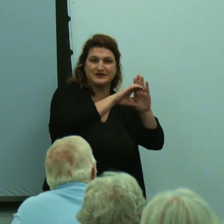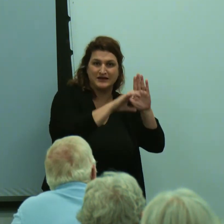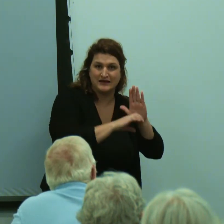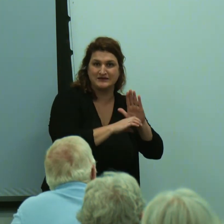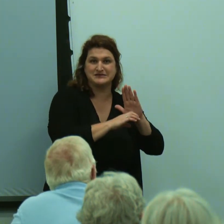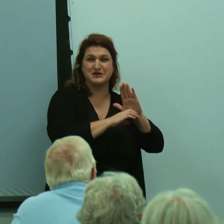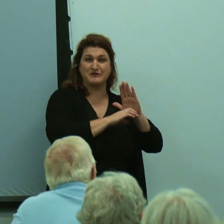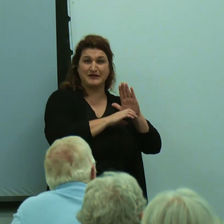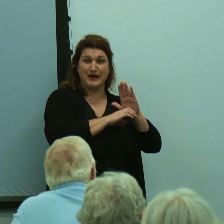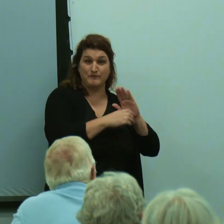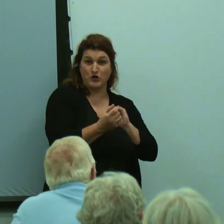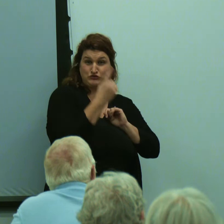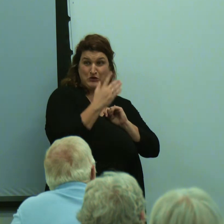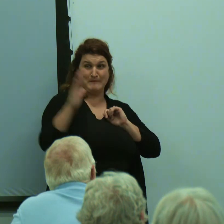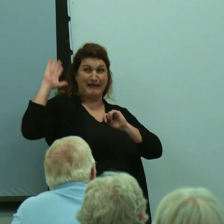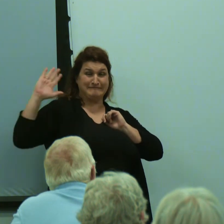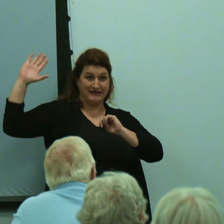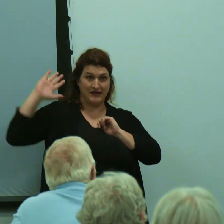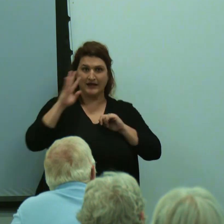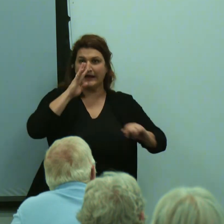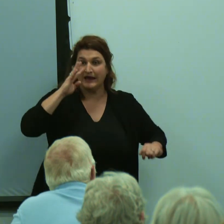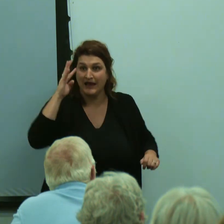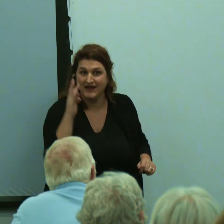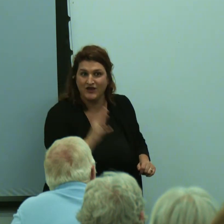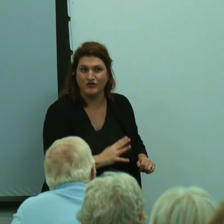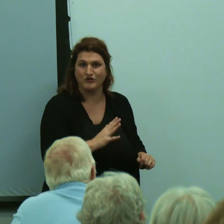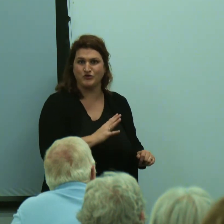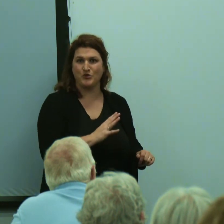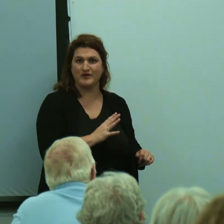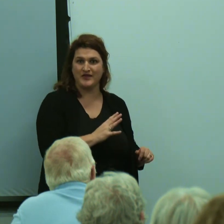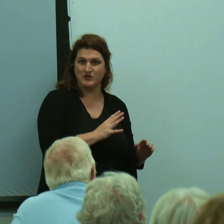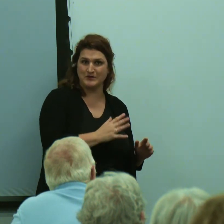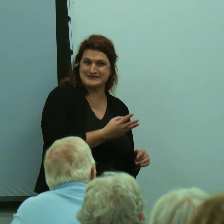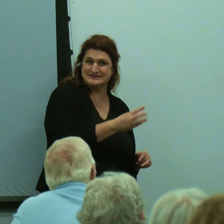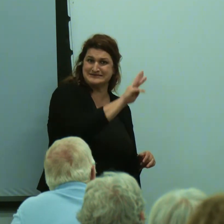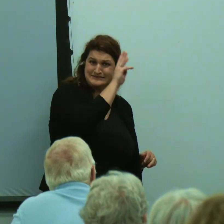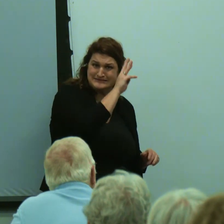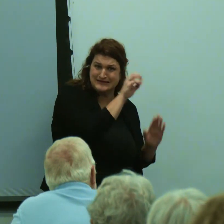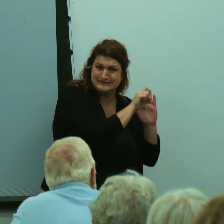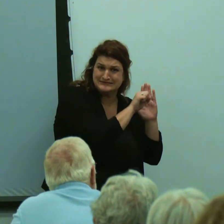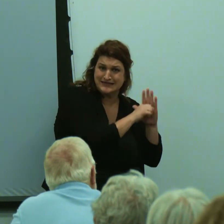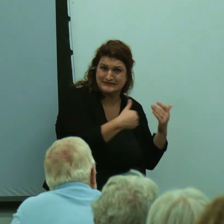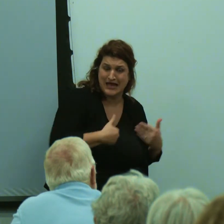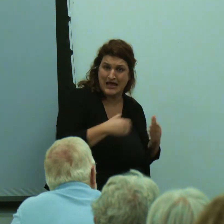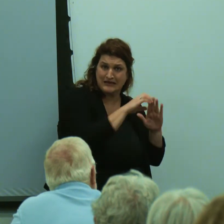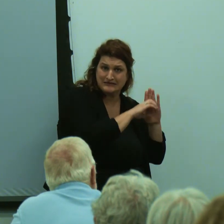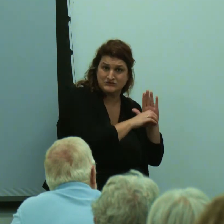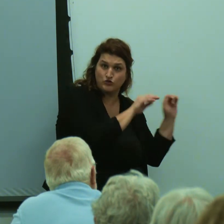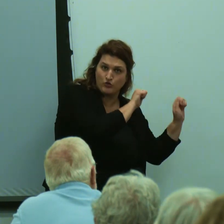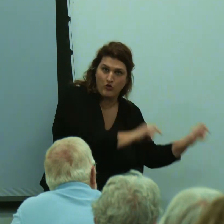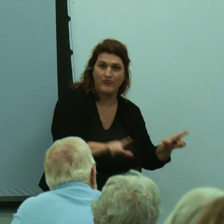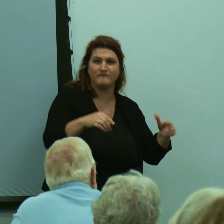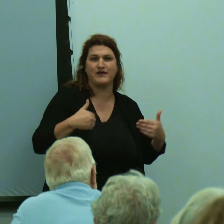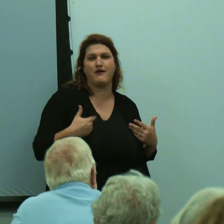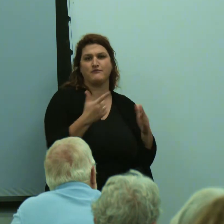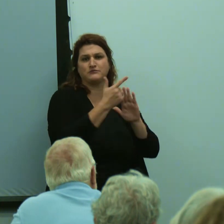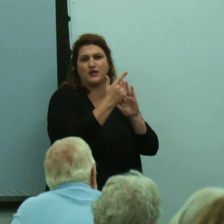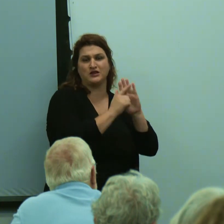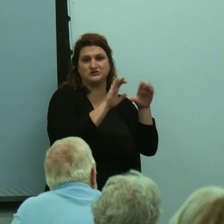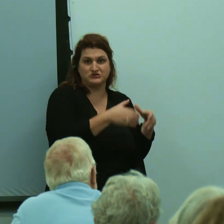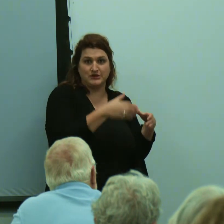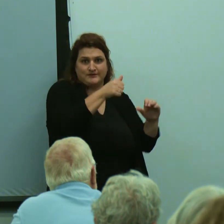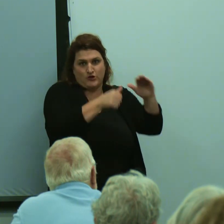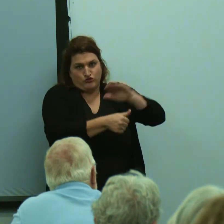existed ignore the fact that there were 6 states with constitutions then, and all of them had a legislature under the control